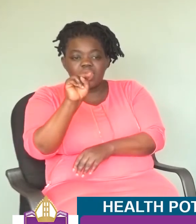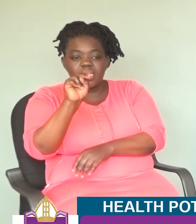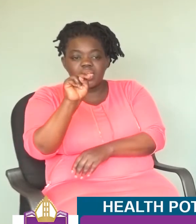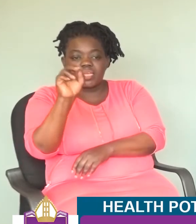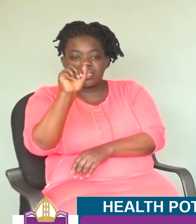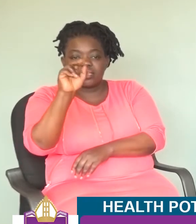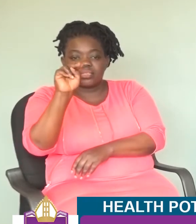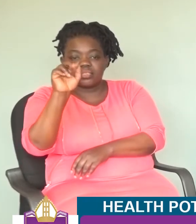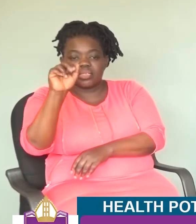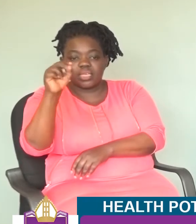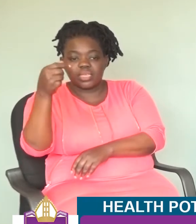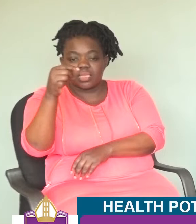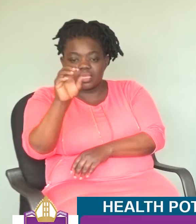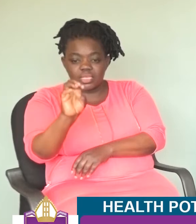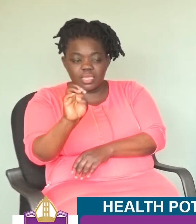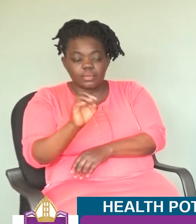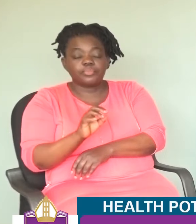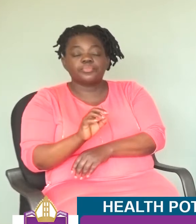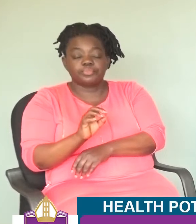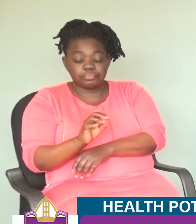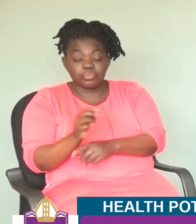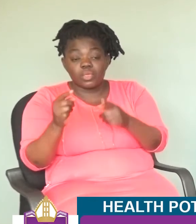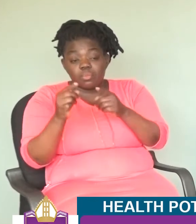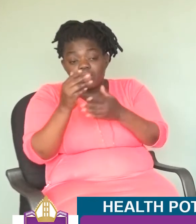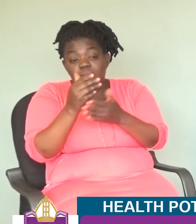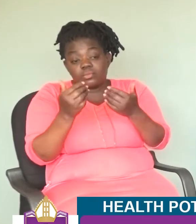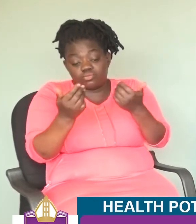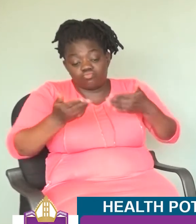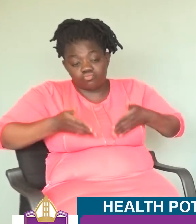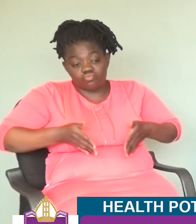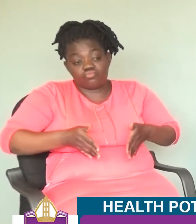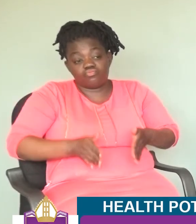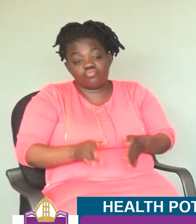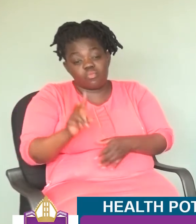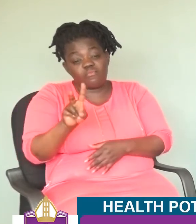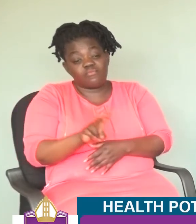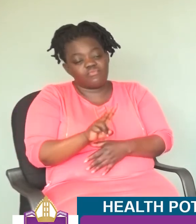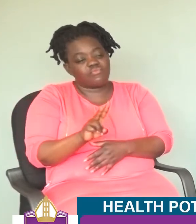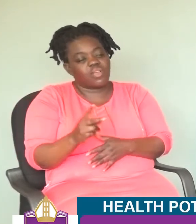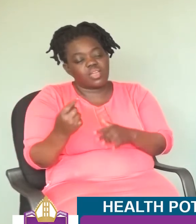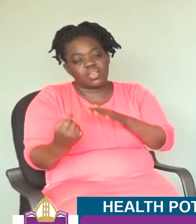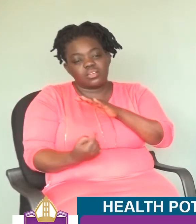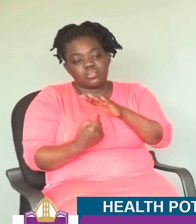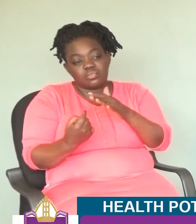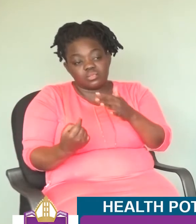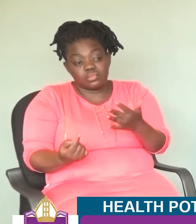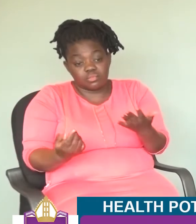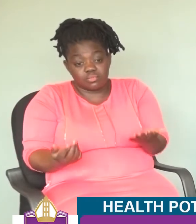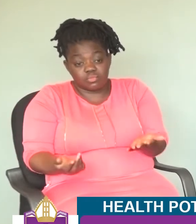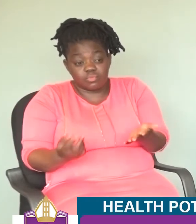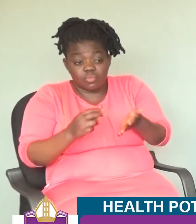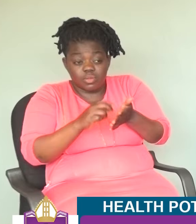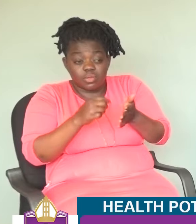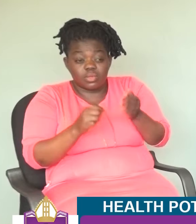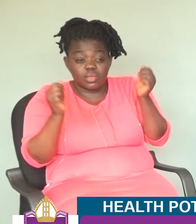If I can remember it correctly. Unfortunately, some children are born with this particular cataract. Ideally, cataract is